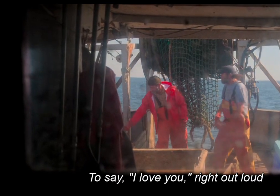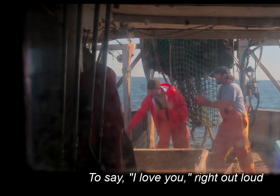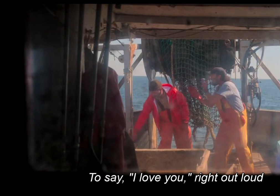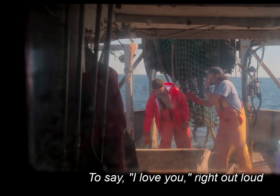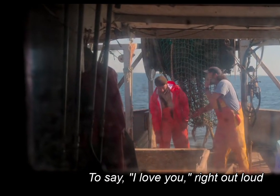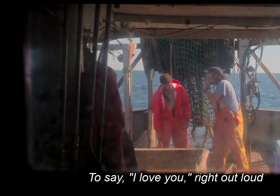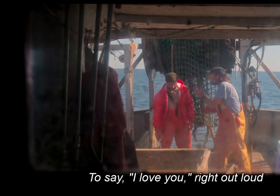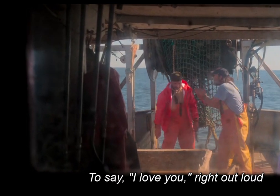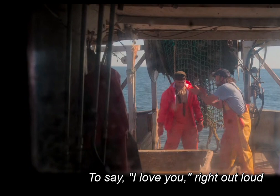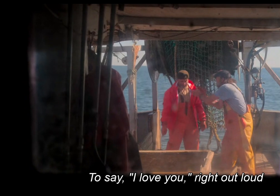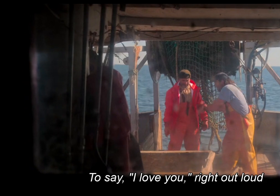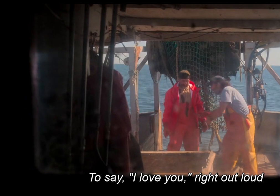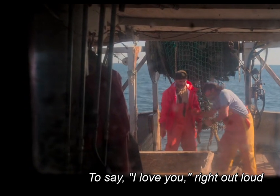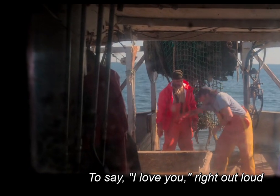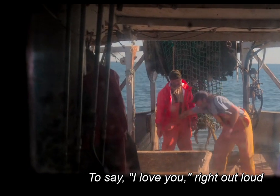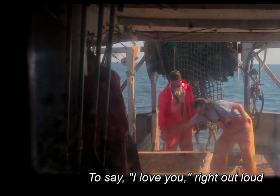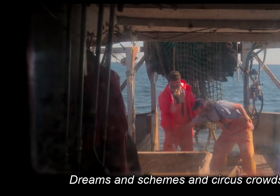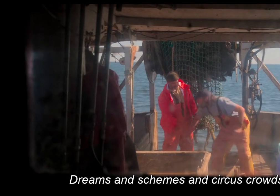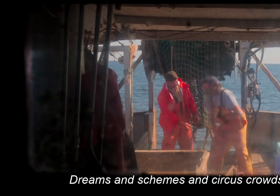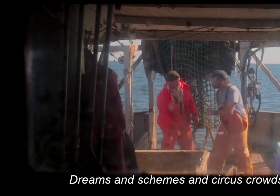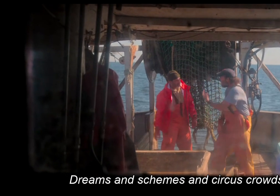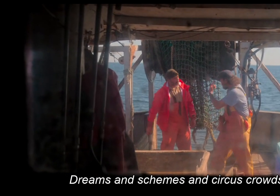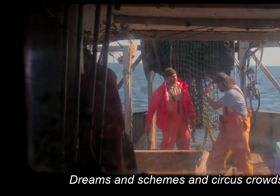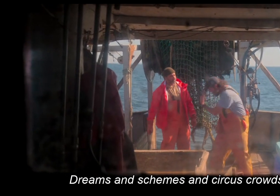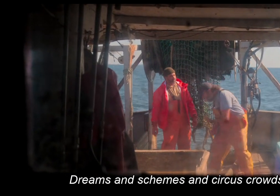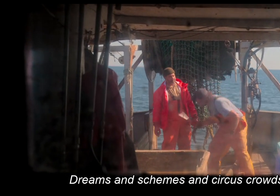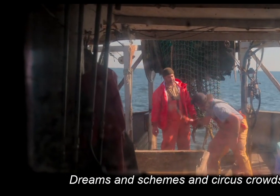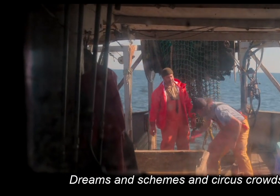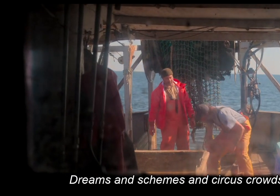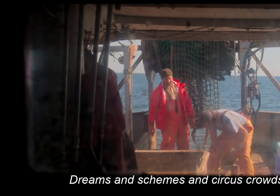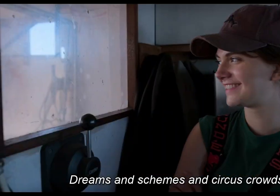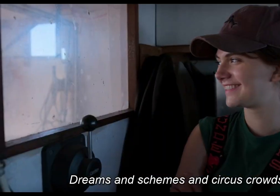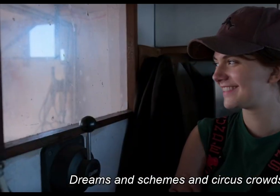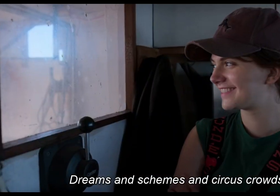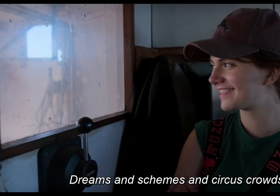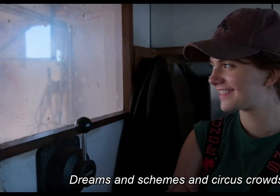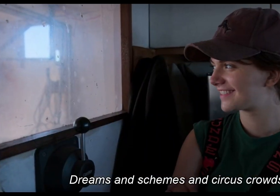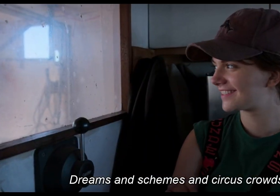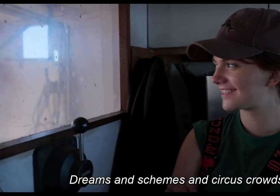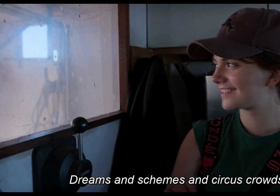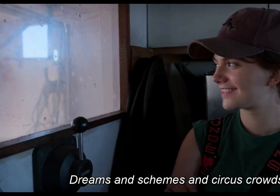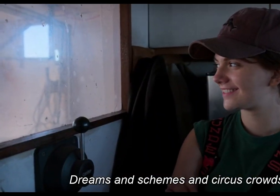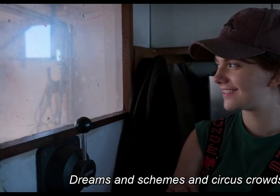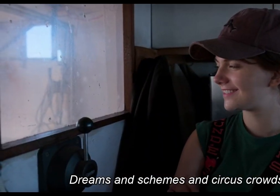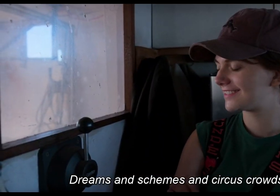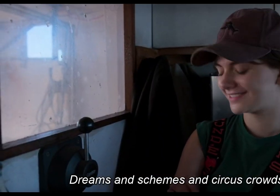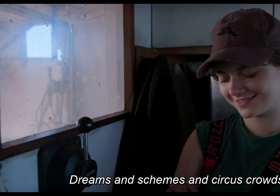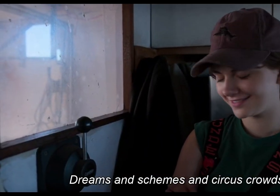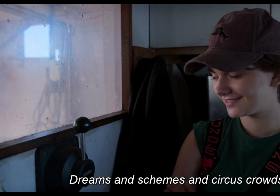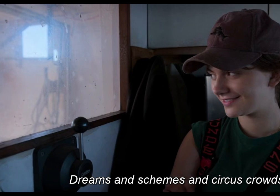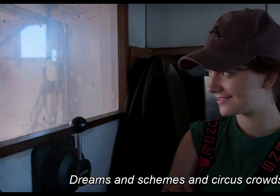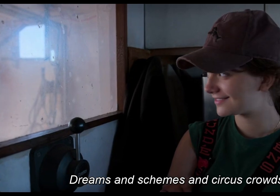right out loud Dreams and schemes and circus crowds